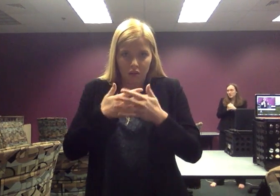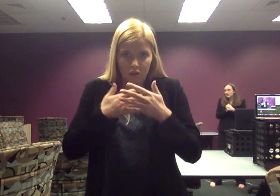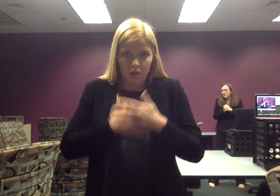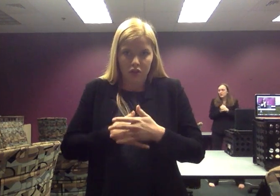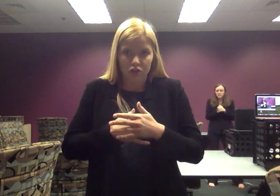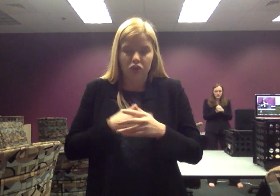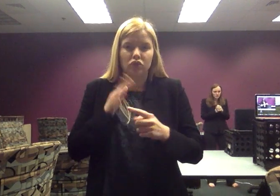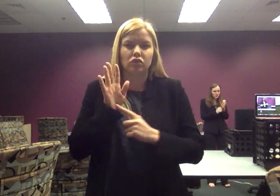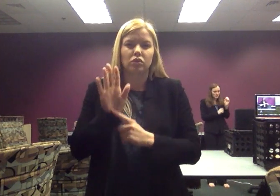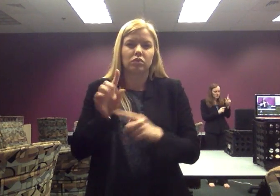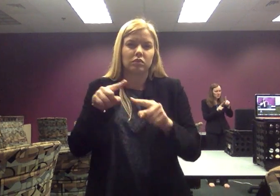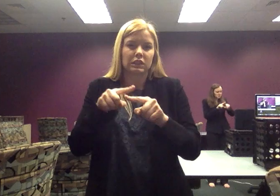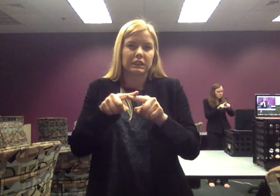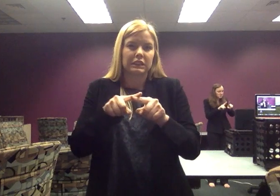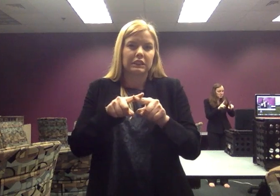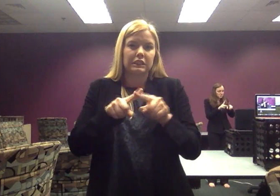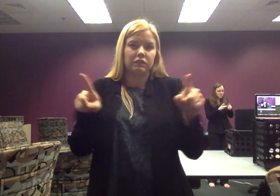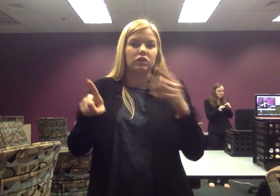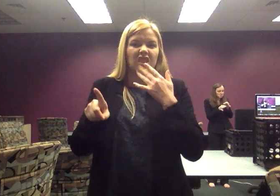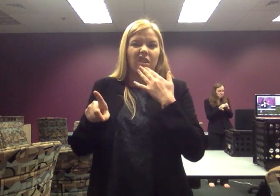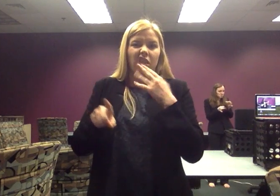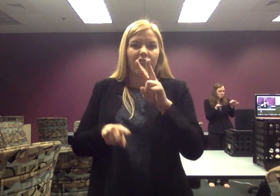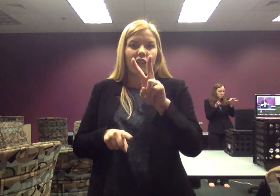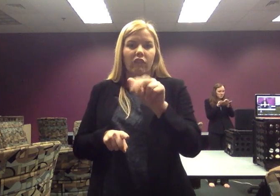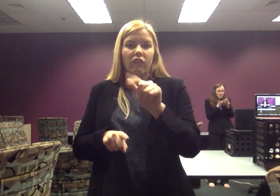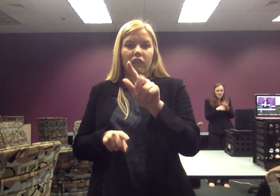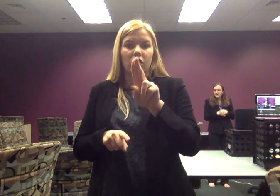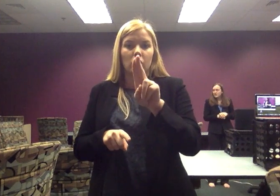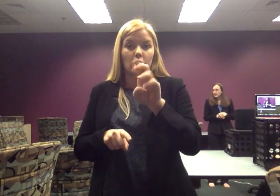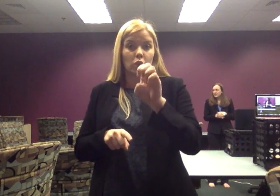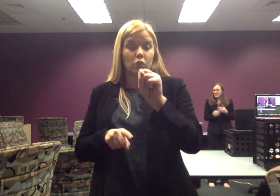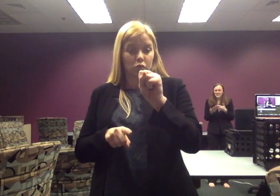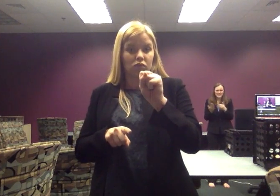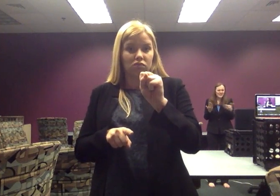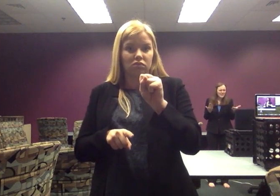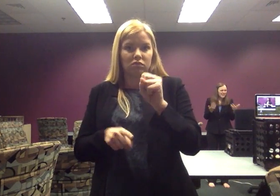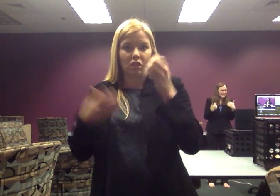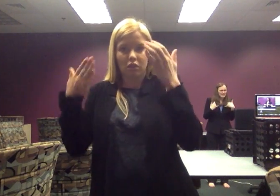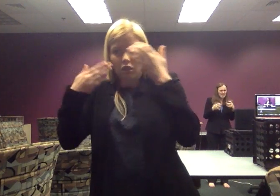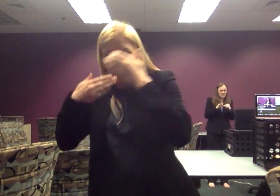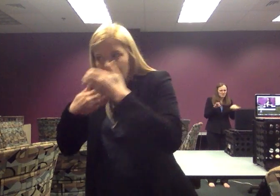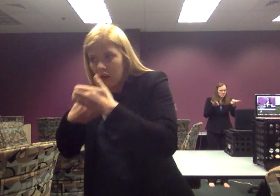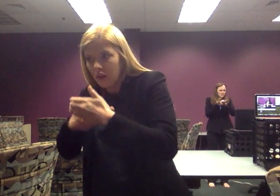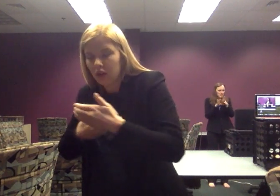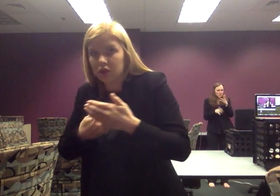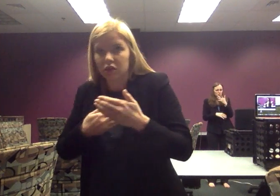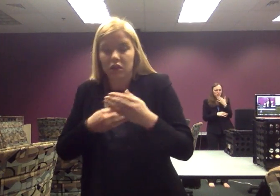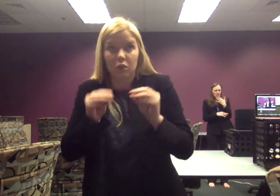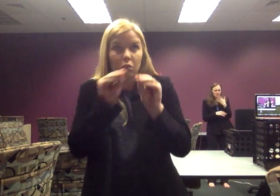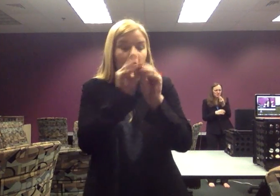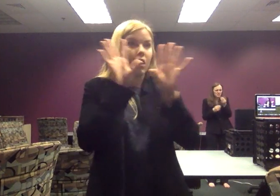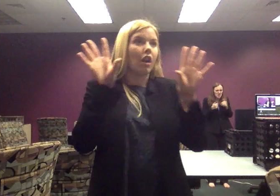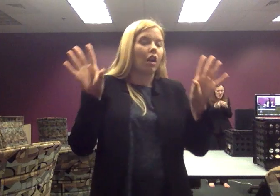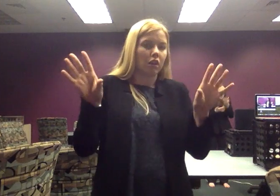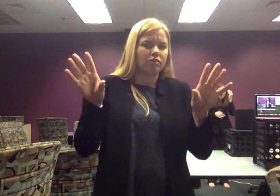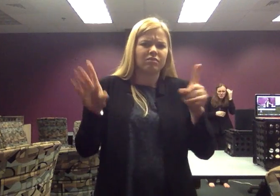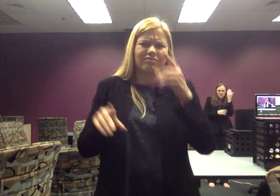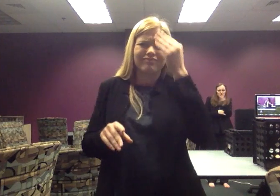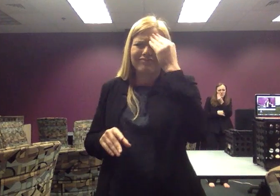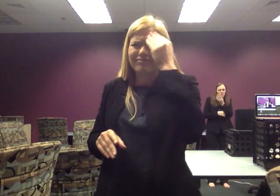values. Okay, but anything can have values and anything can have color. How do you know this is a flower? Matt? The shape